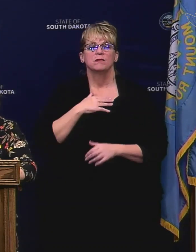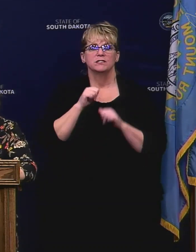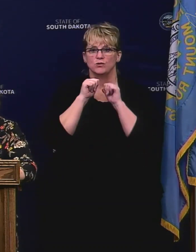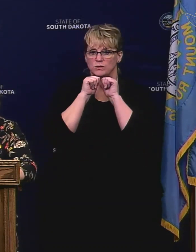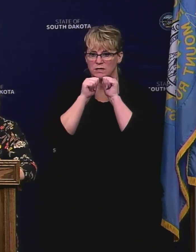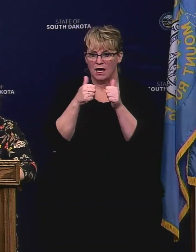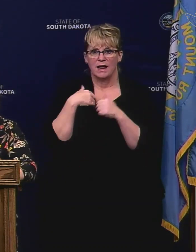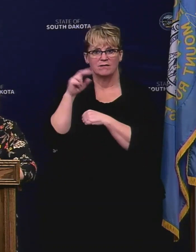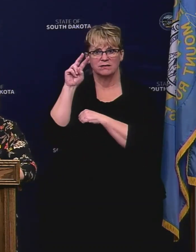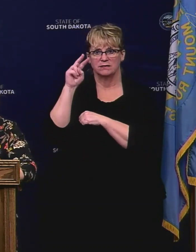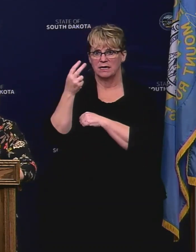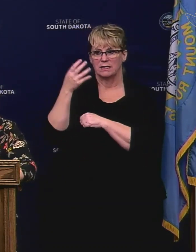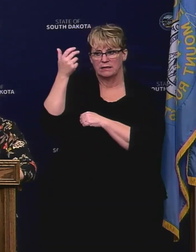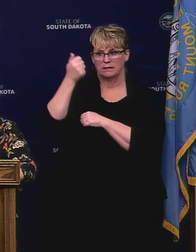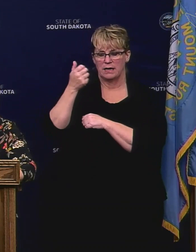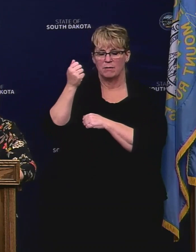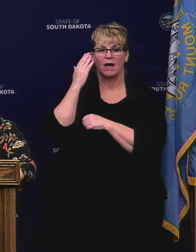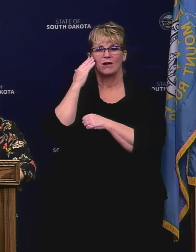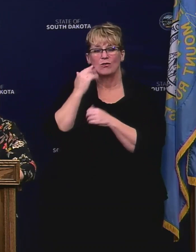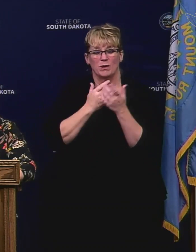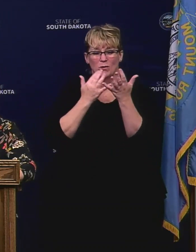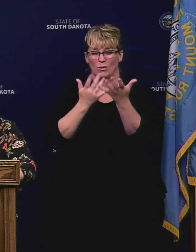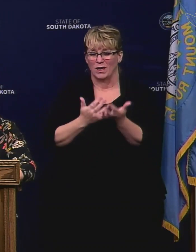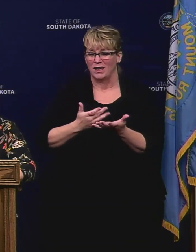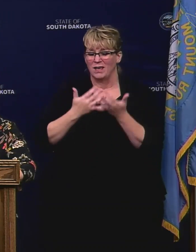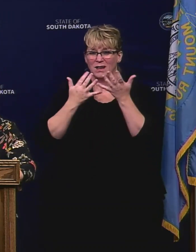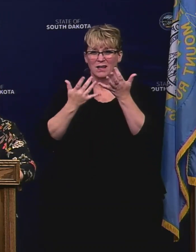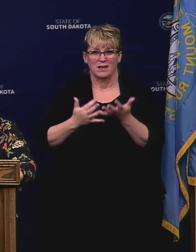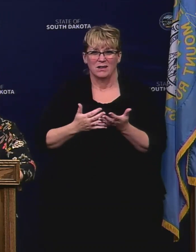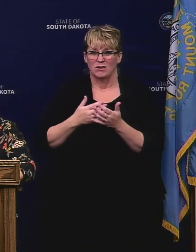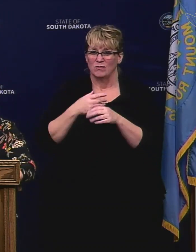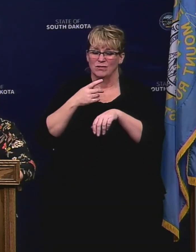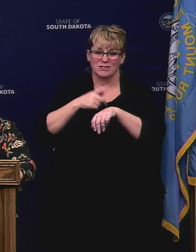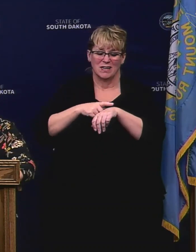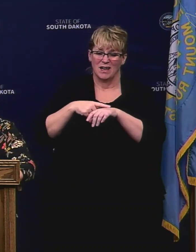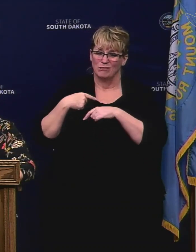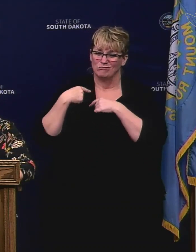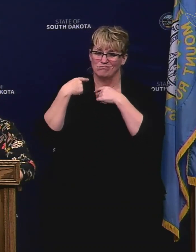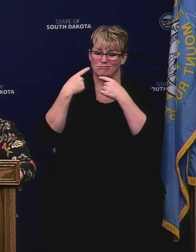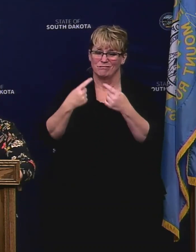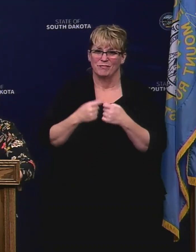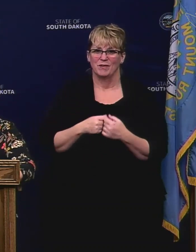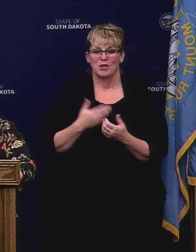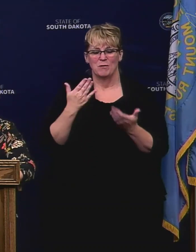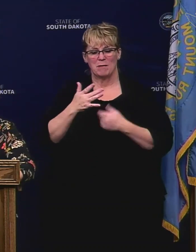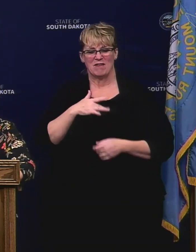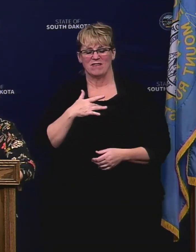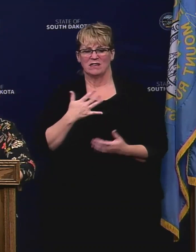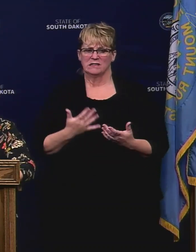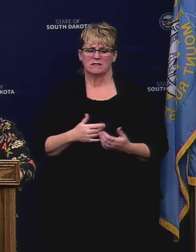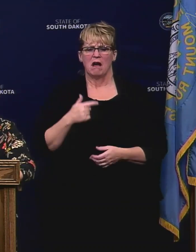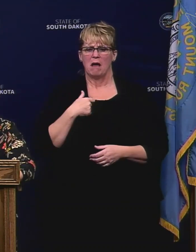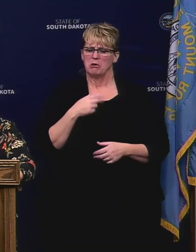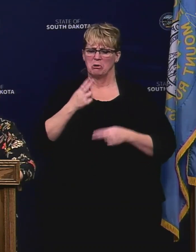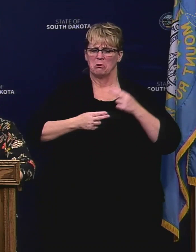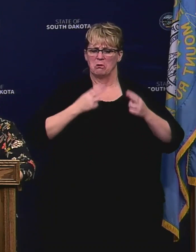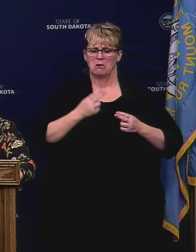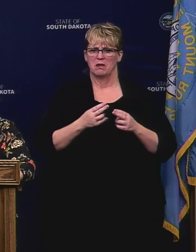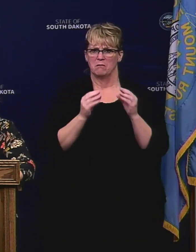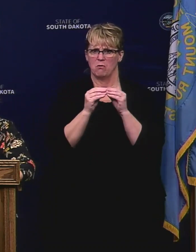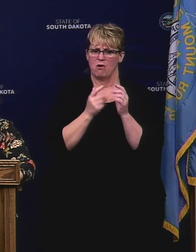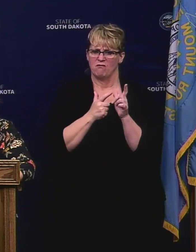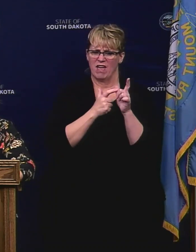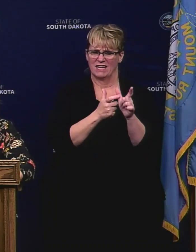file a second claim. I know if you've been waiting for some amount of time, the inclination might be, I'm going to speed things up or move this to the